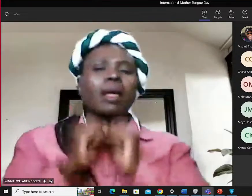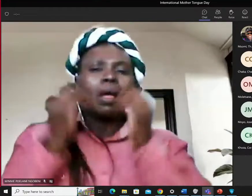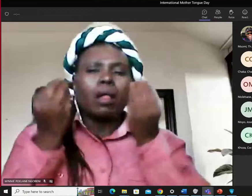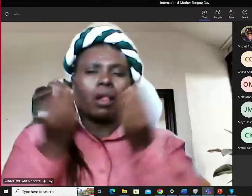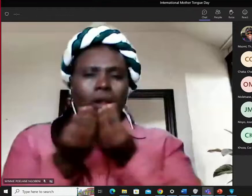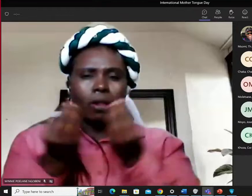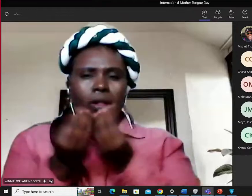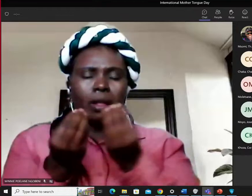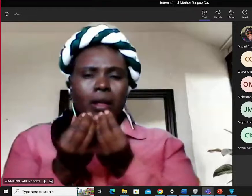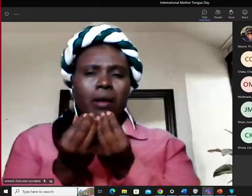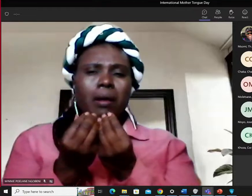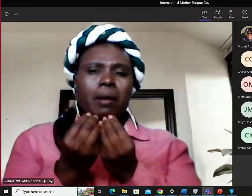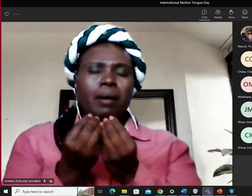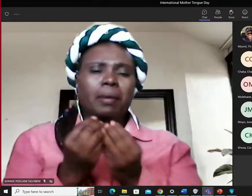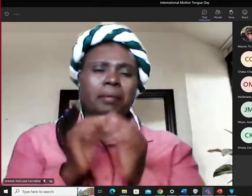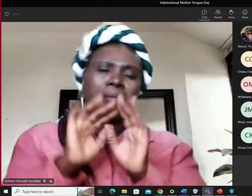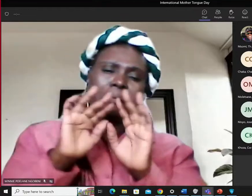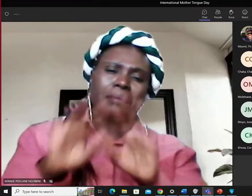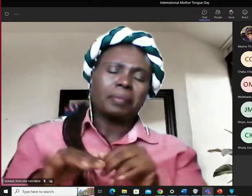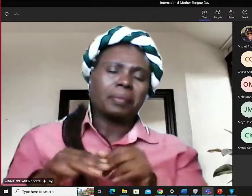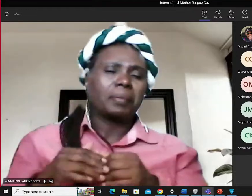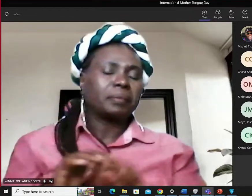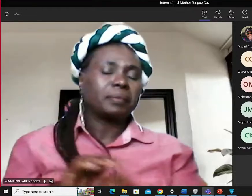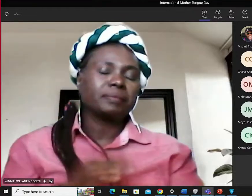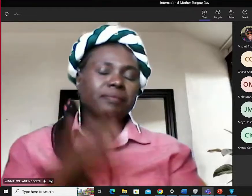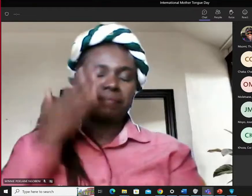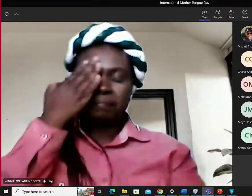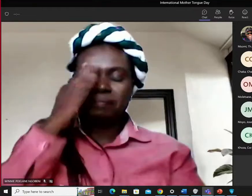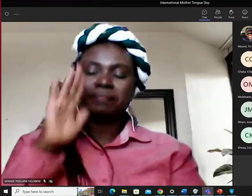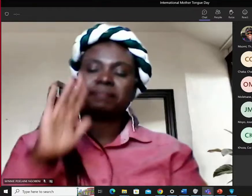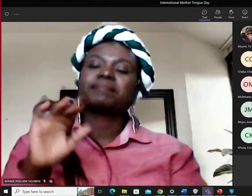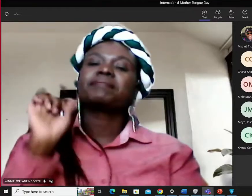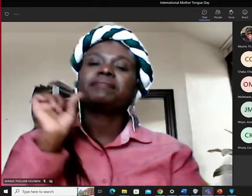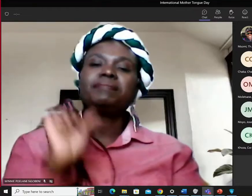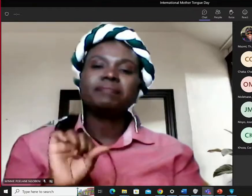not walking, because of the communication problem.